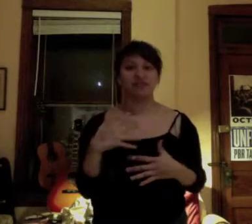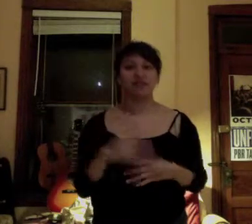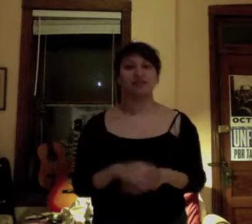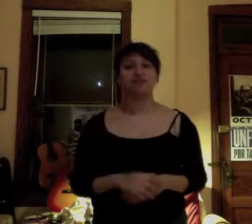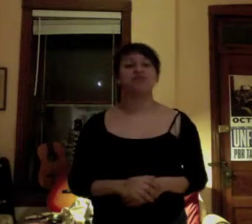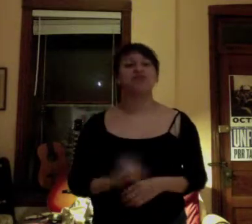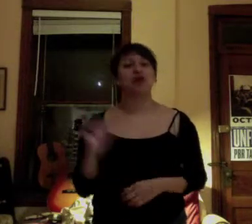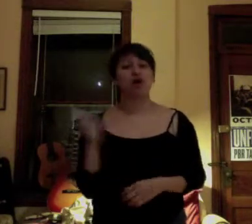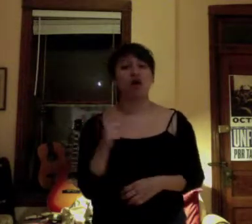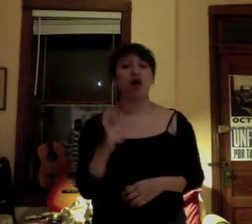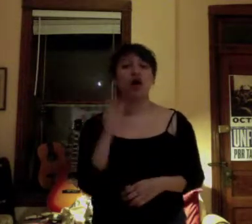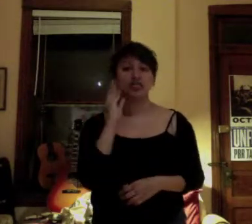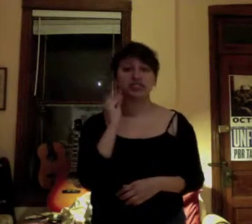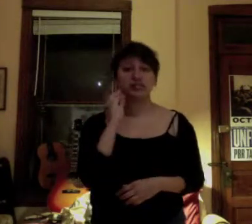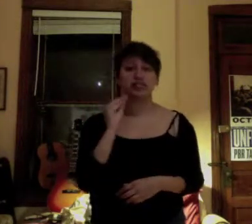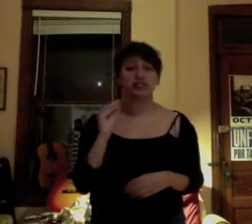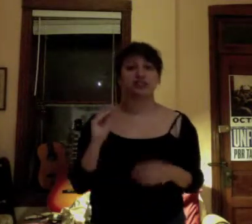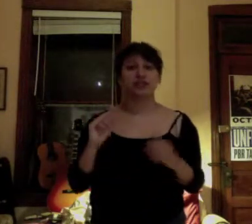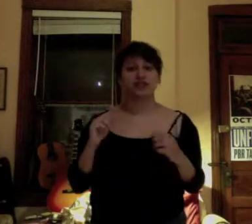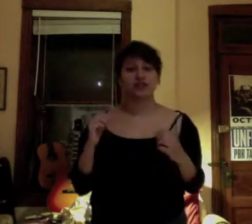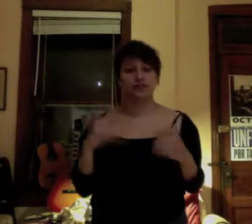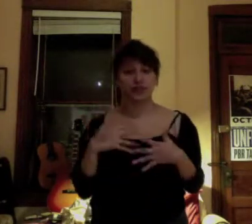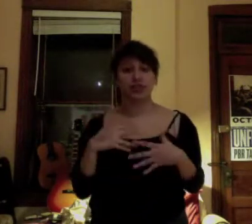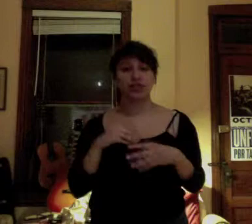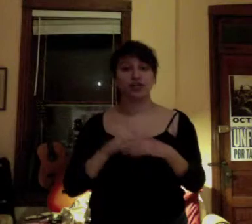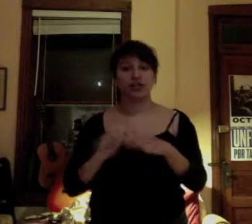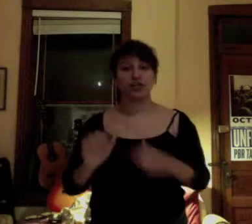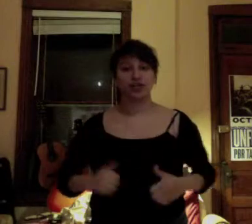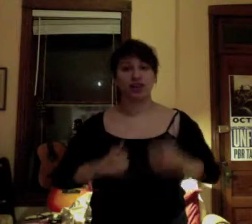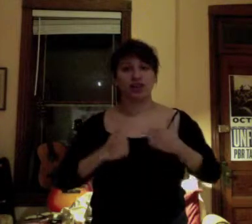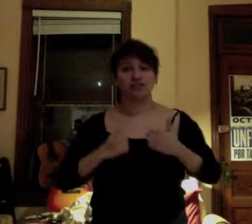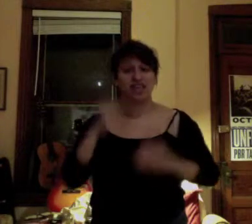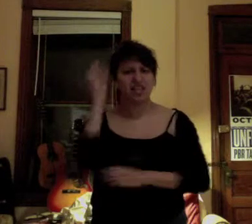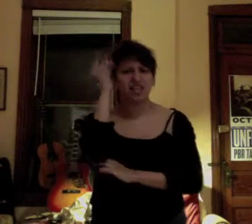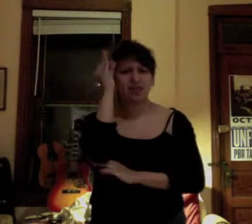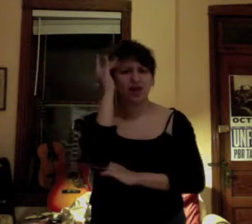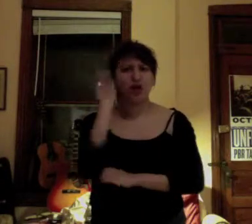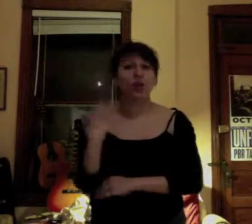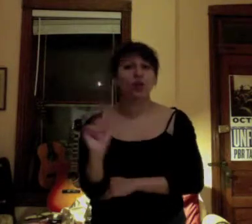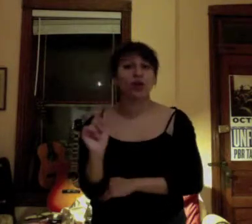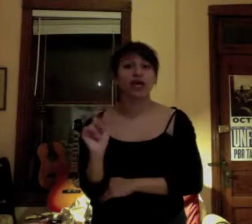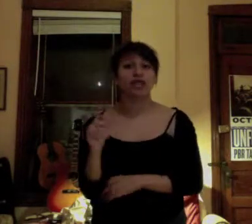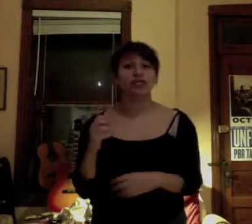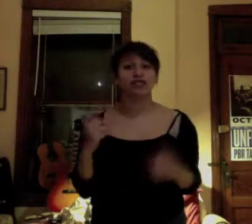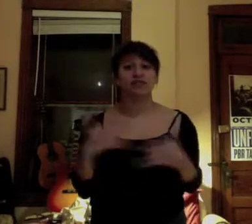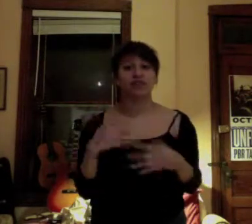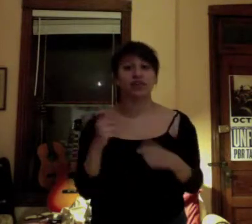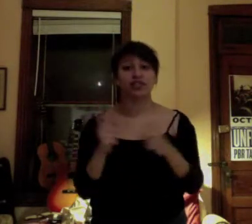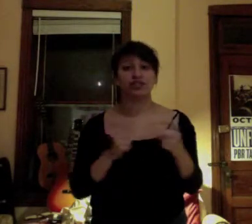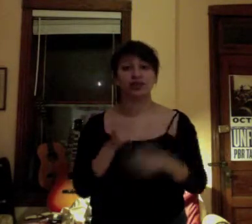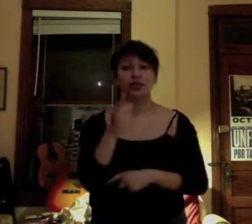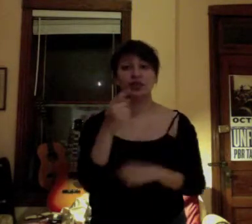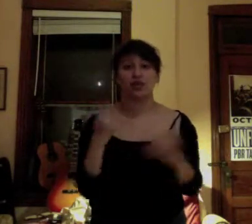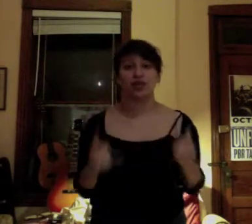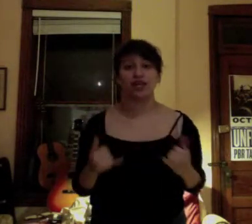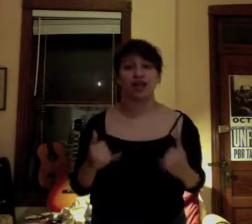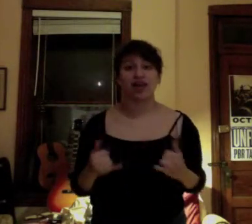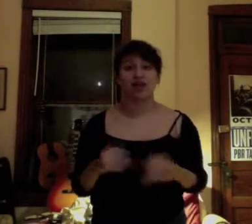Think about it. Where is fear controlling you right now? We all have fear in